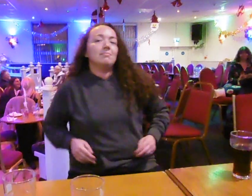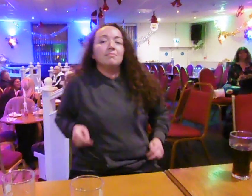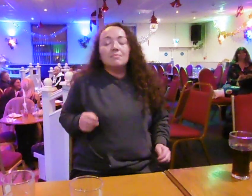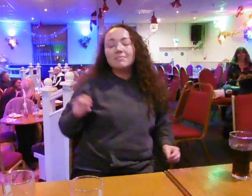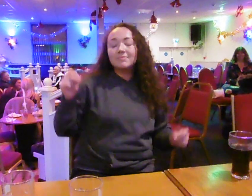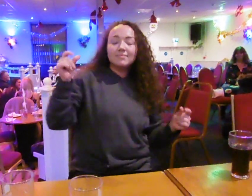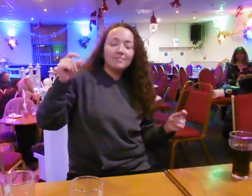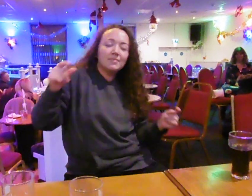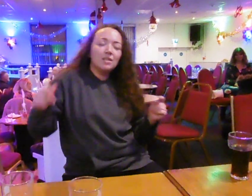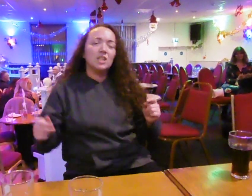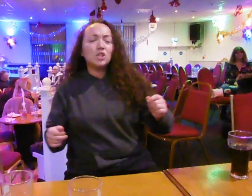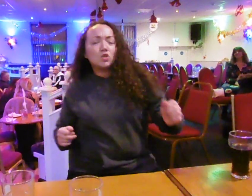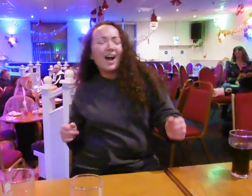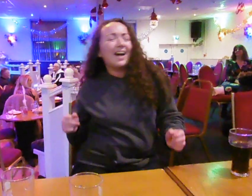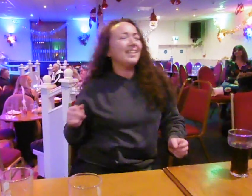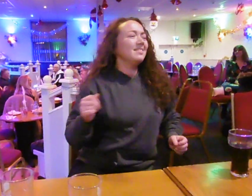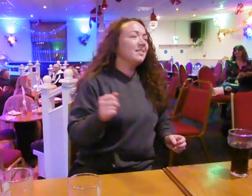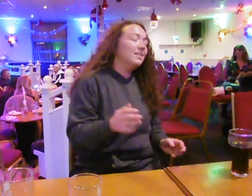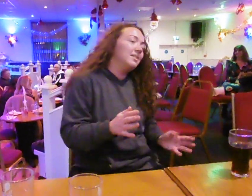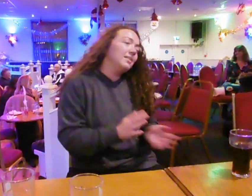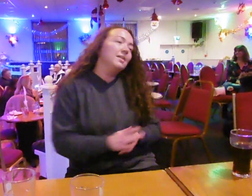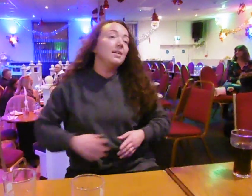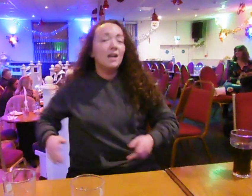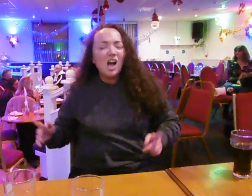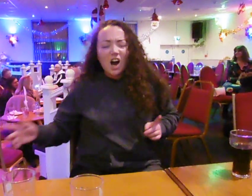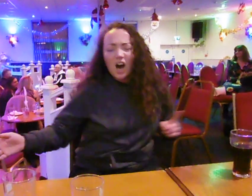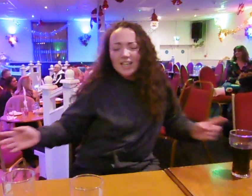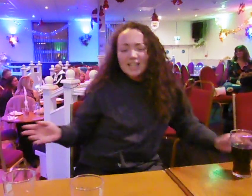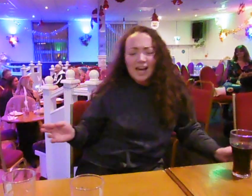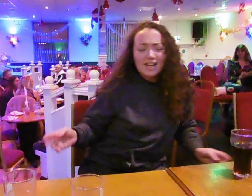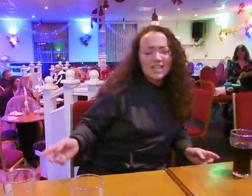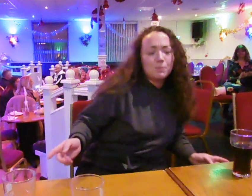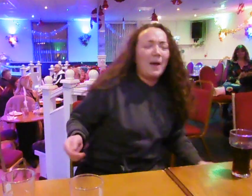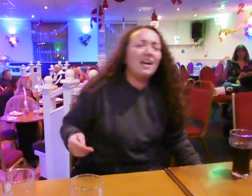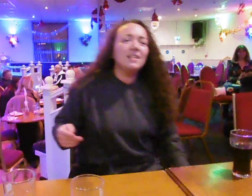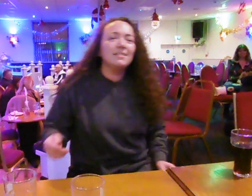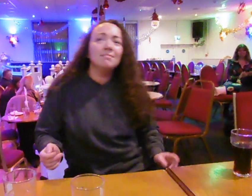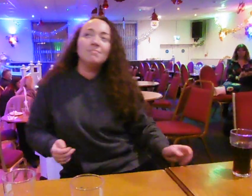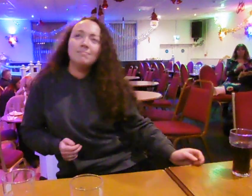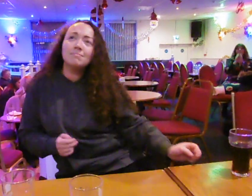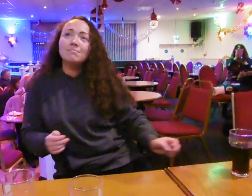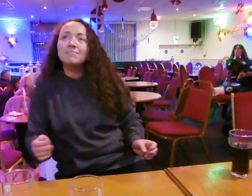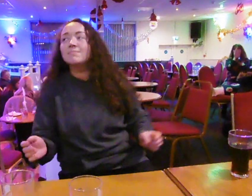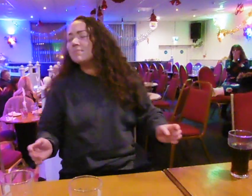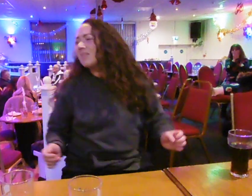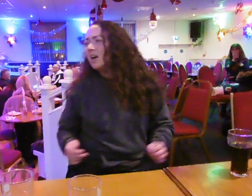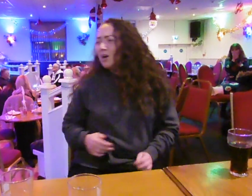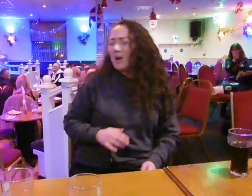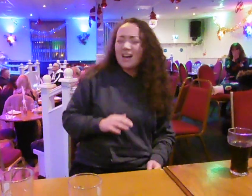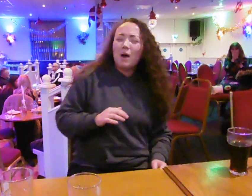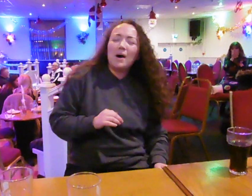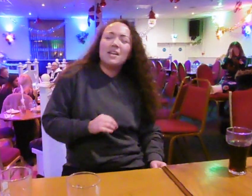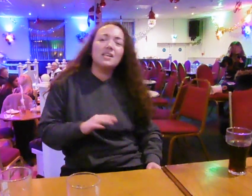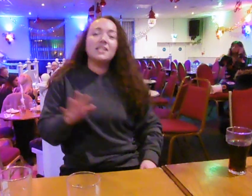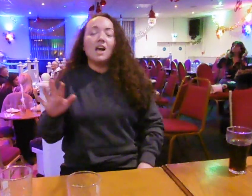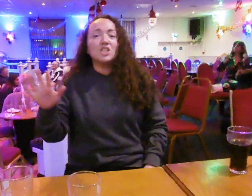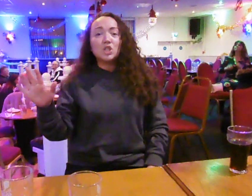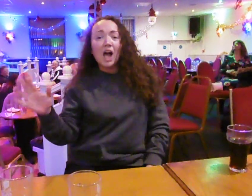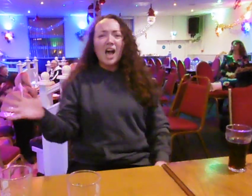Oh, I see you still trying to turn in, all you get is me When I'm wanting sunshine,